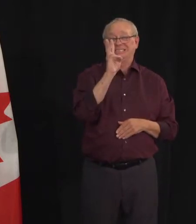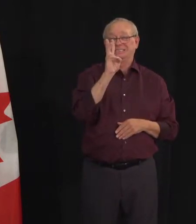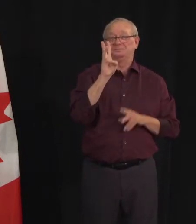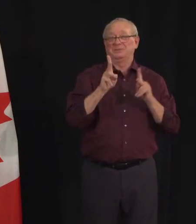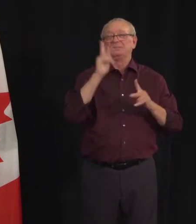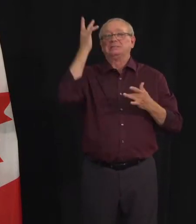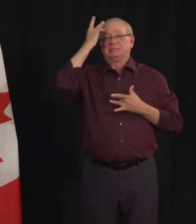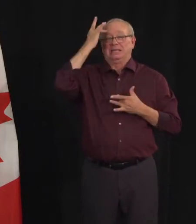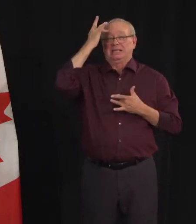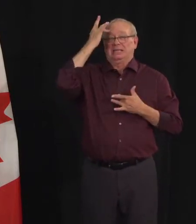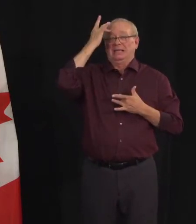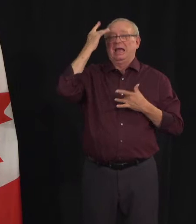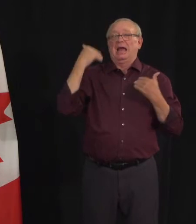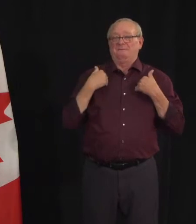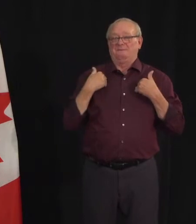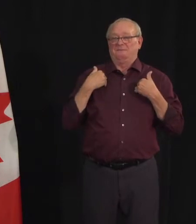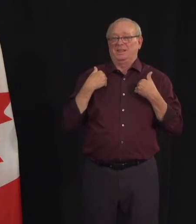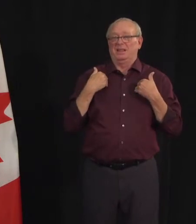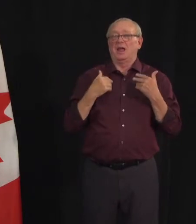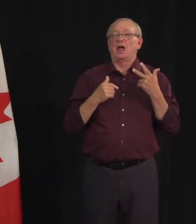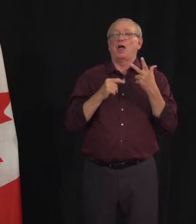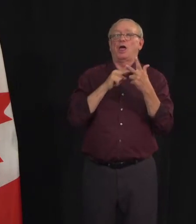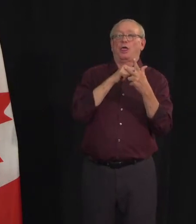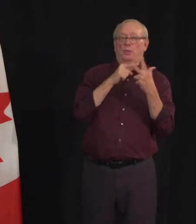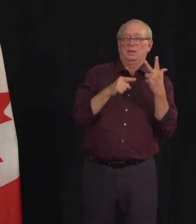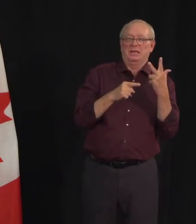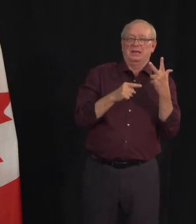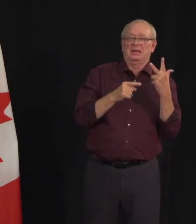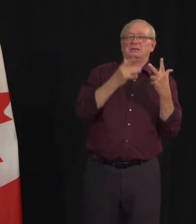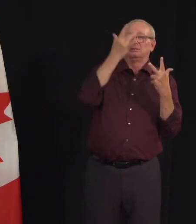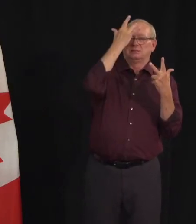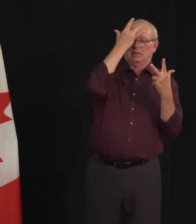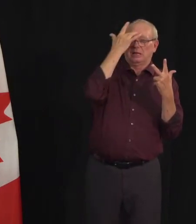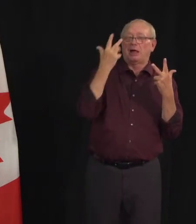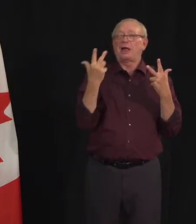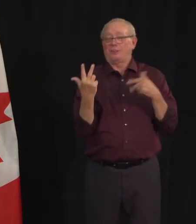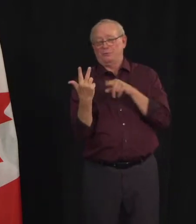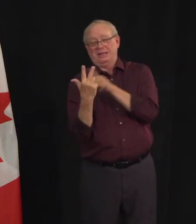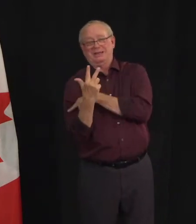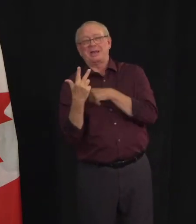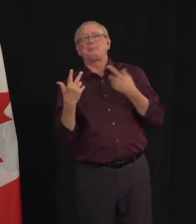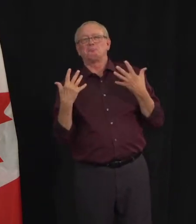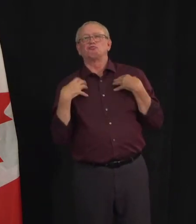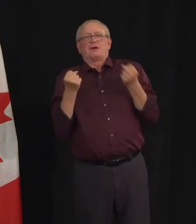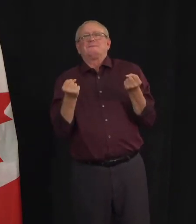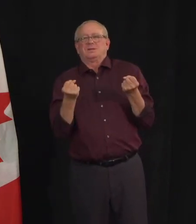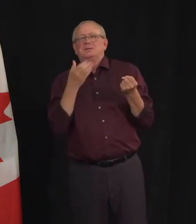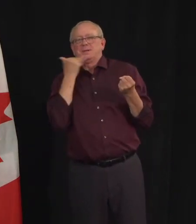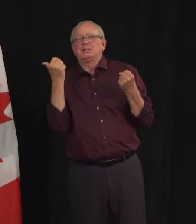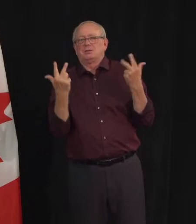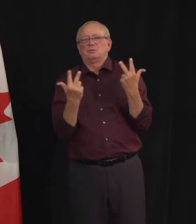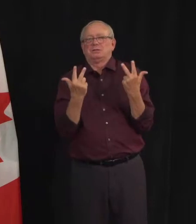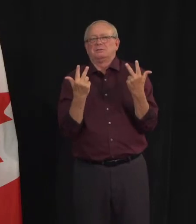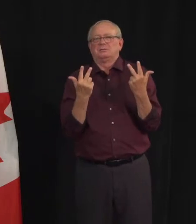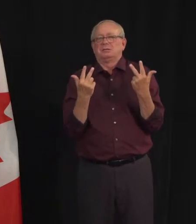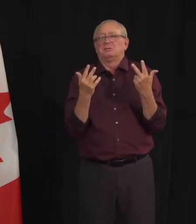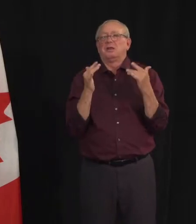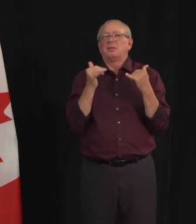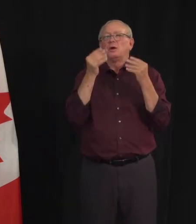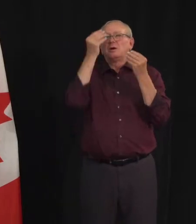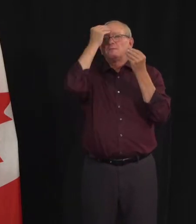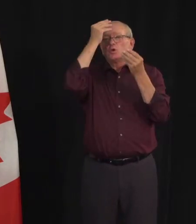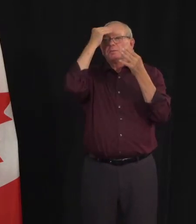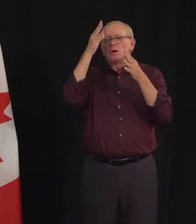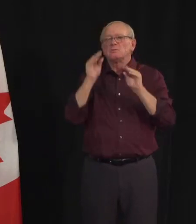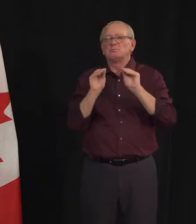time. 3 of them are active and 3 recovered. So that outbreak will be listed on our website tomorrow, as